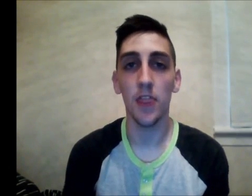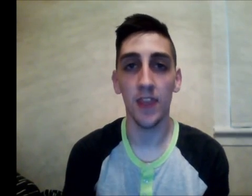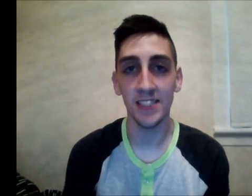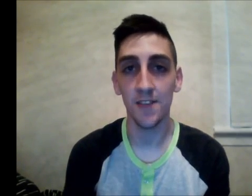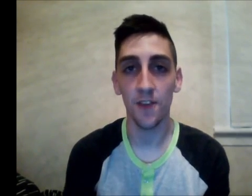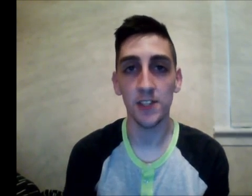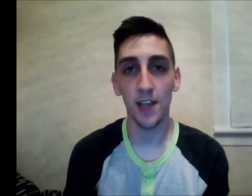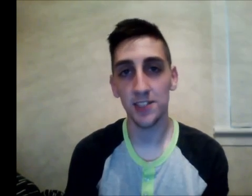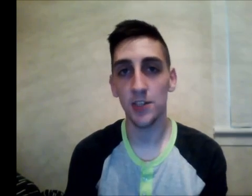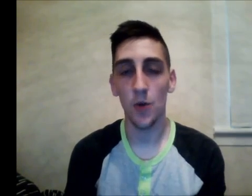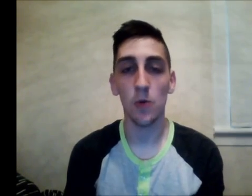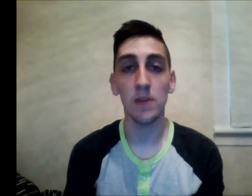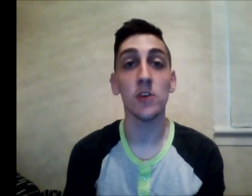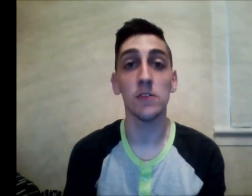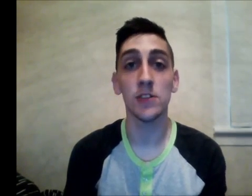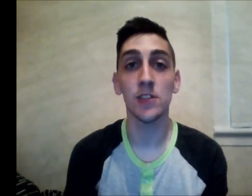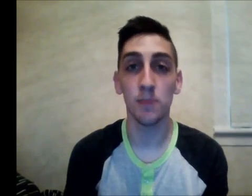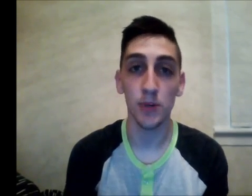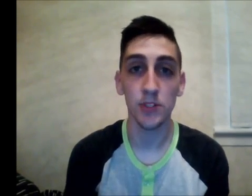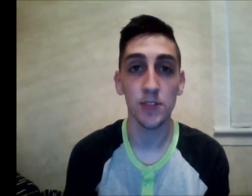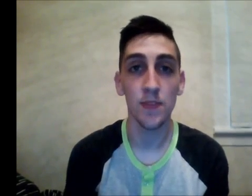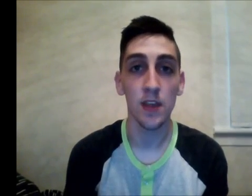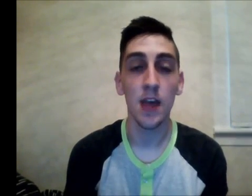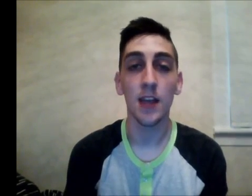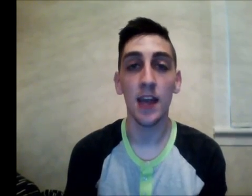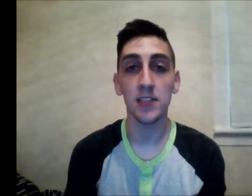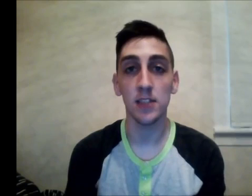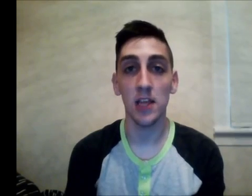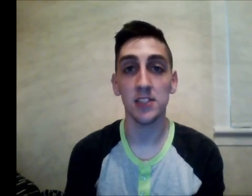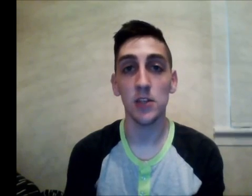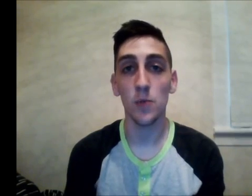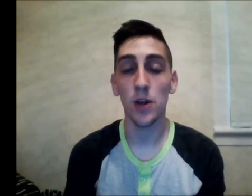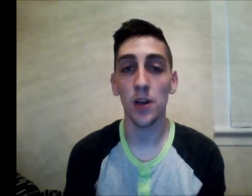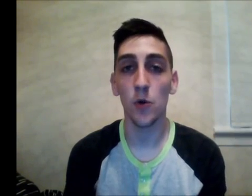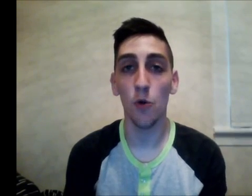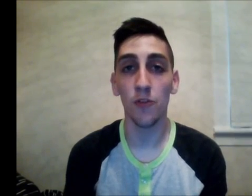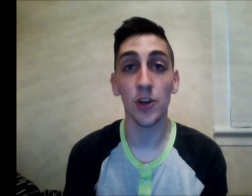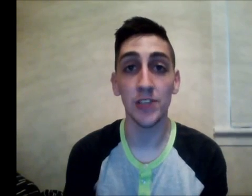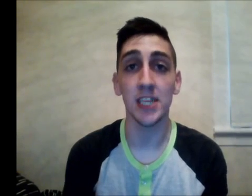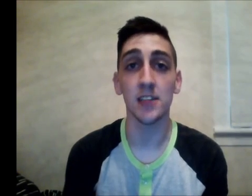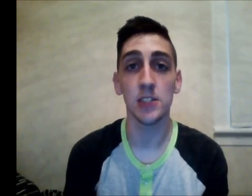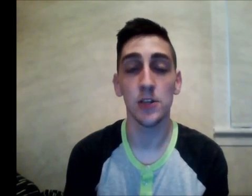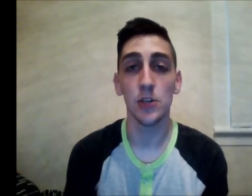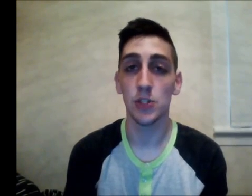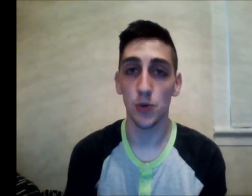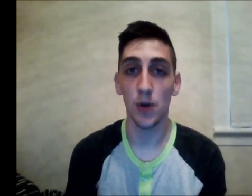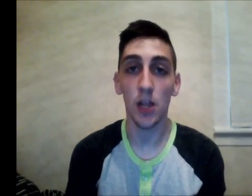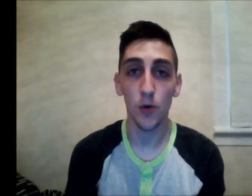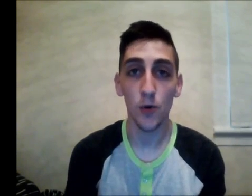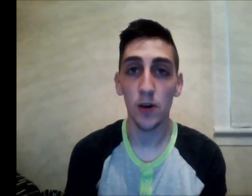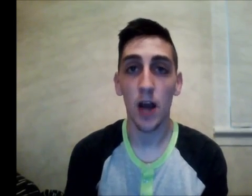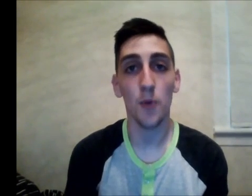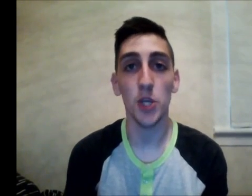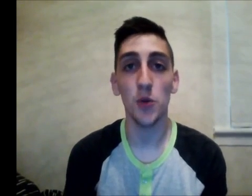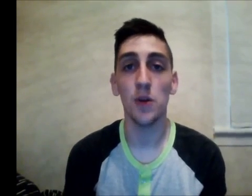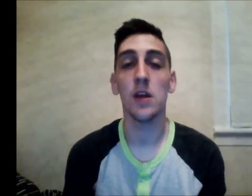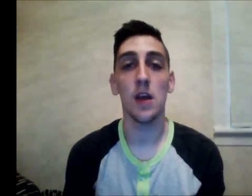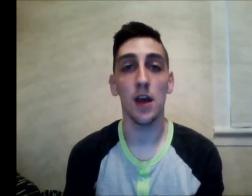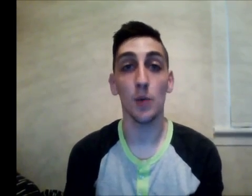That's it for this lesson, where we've covered numbers. Next lesson, we're going to go over greetings. So, hello, how are you? What's